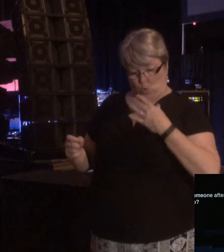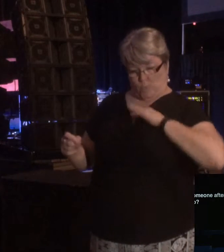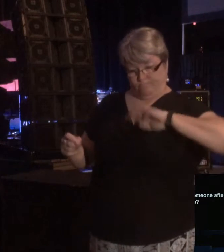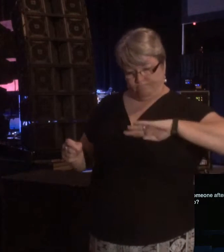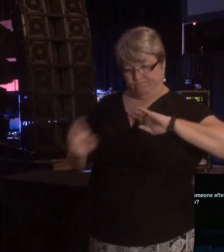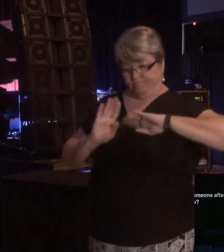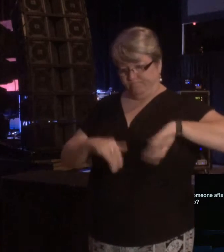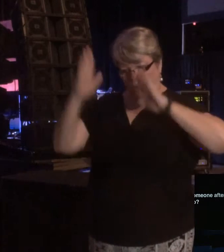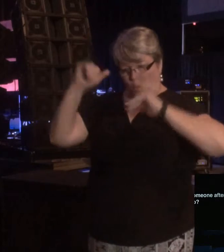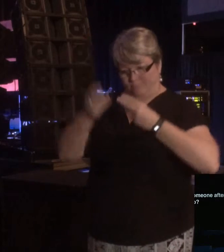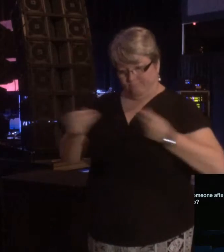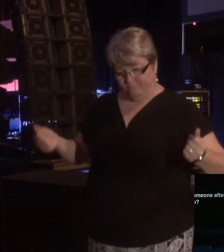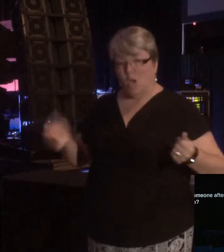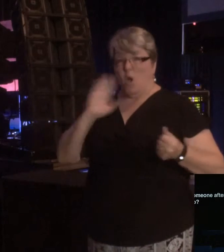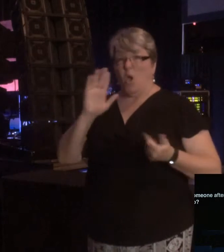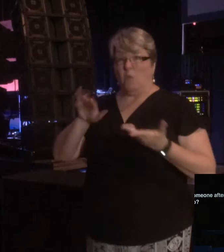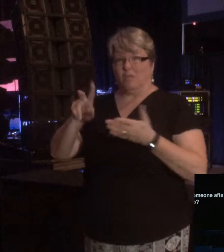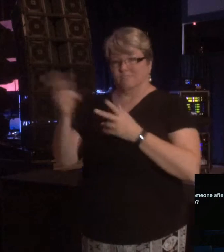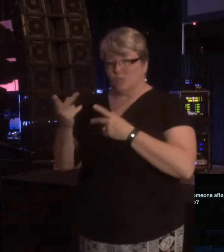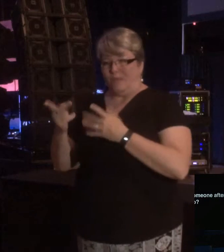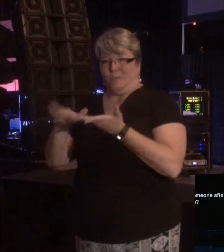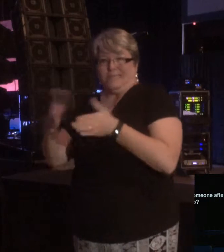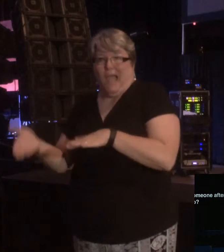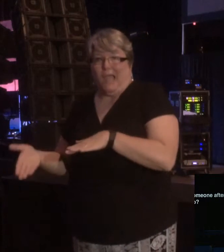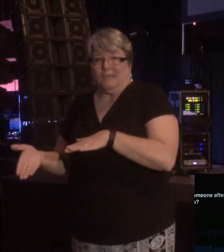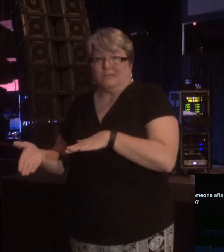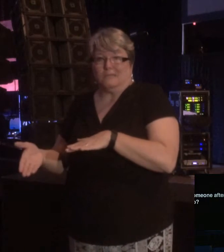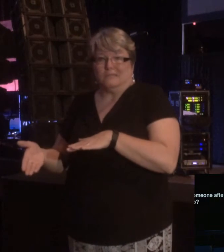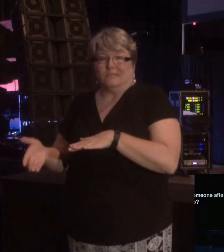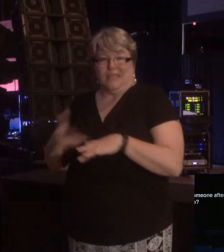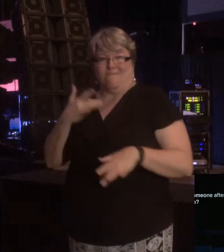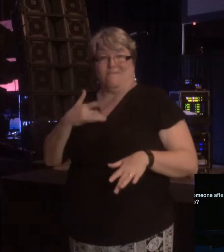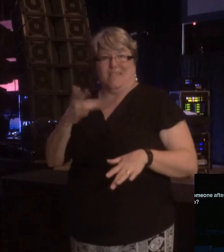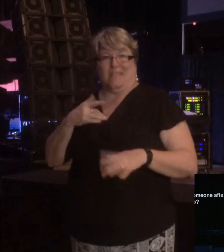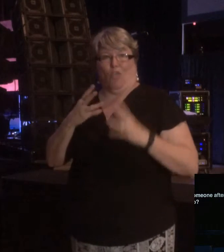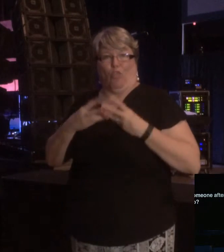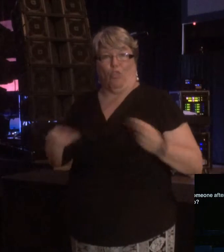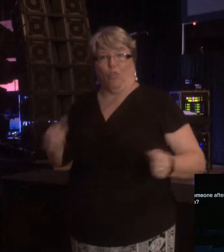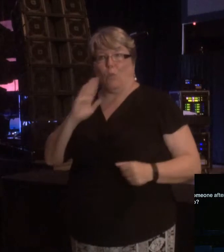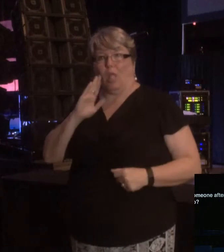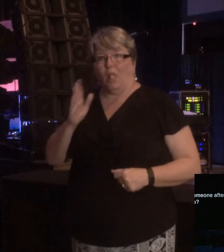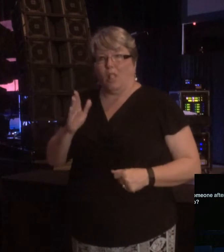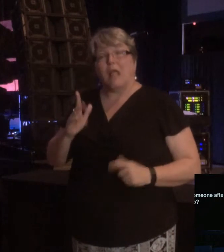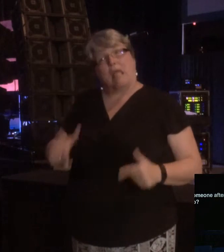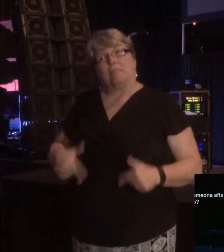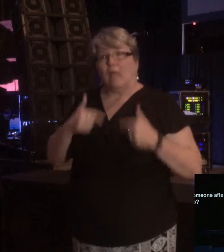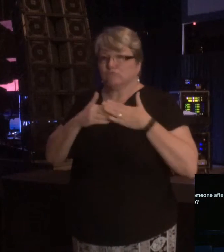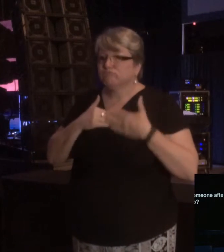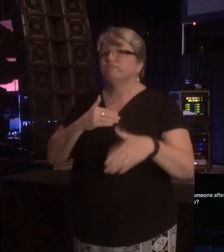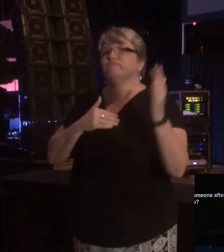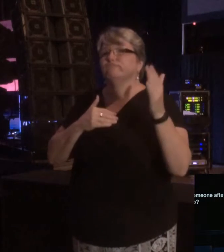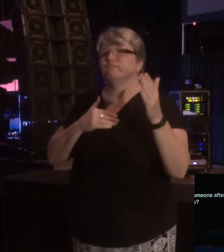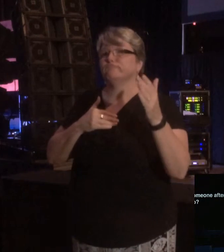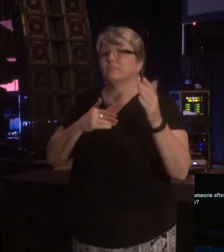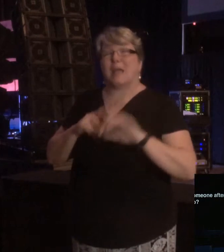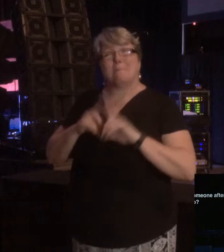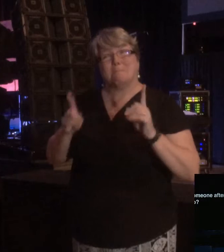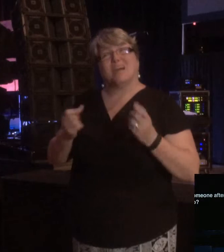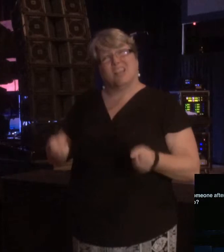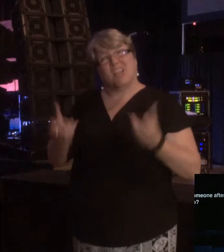so, and I want to kind of tag on to this because I know a lot of